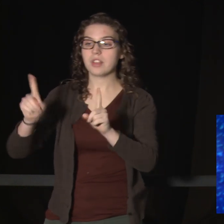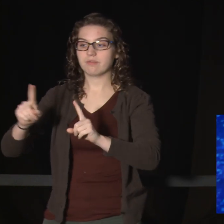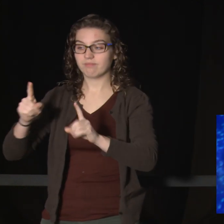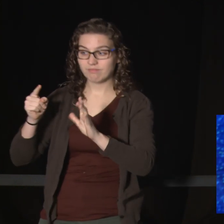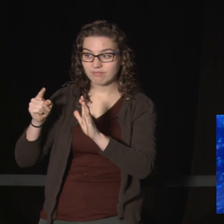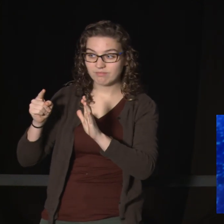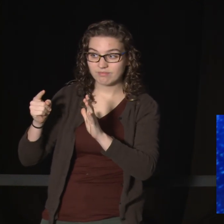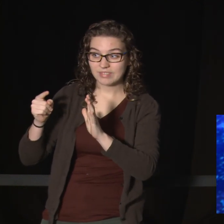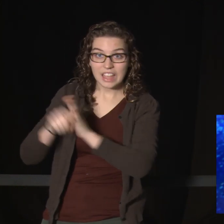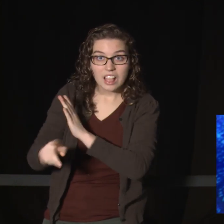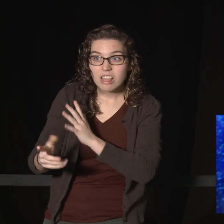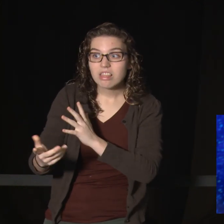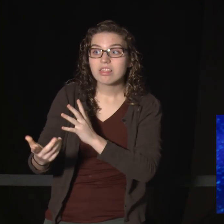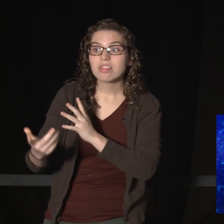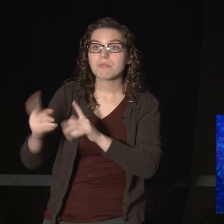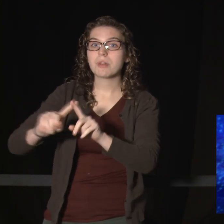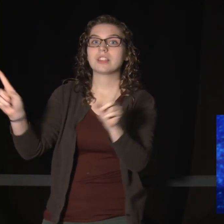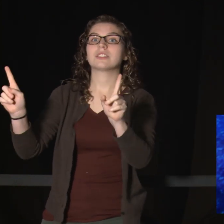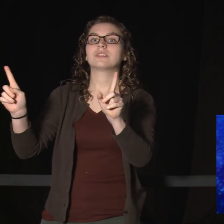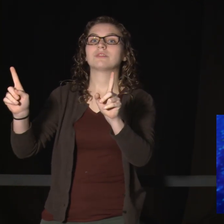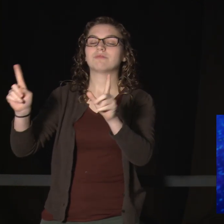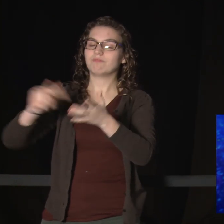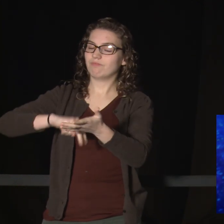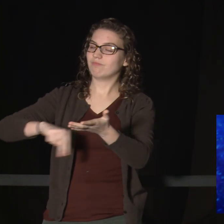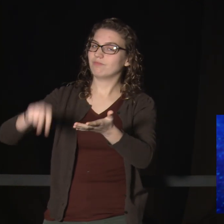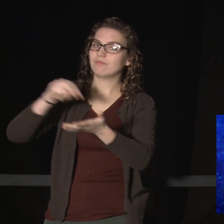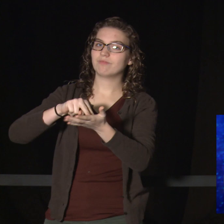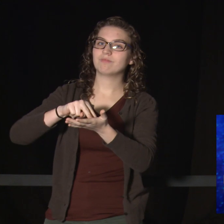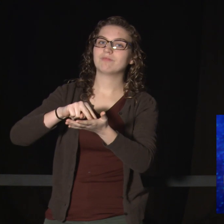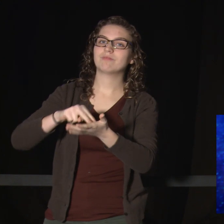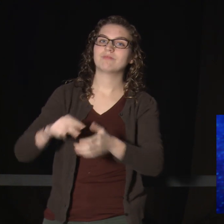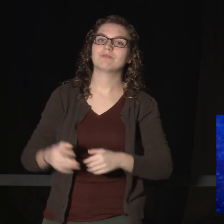what? There's a resurrection.